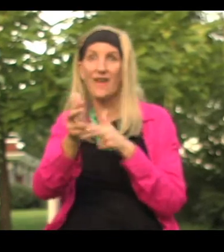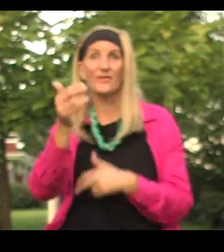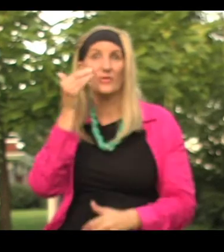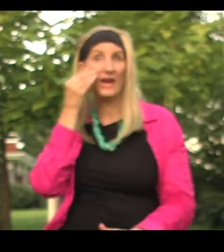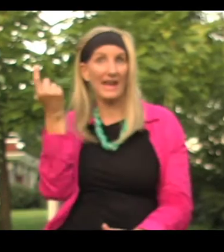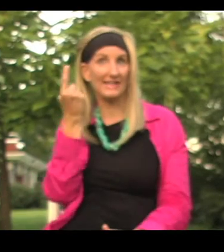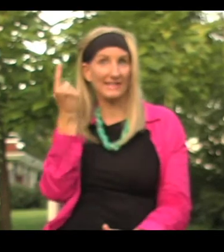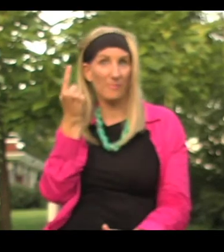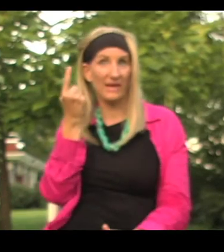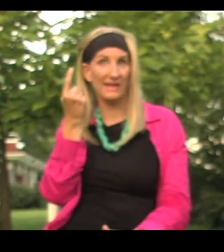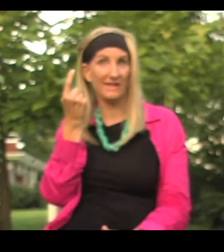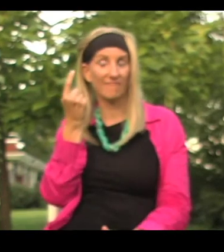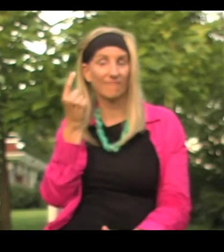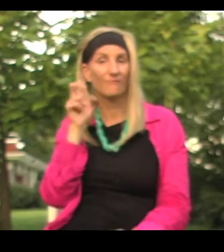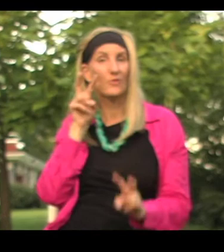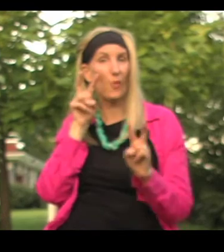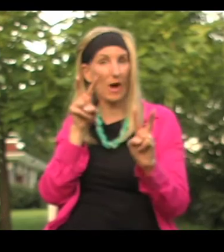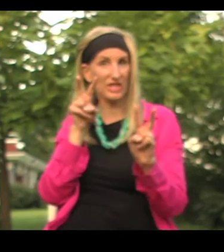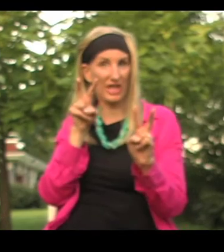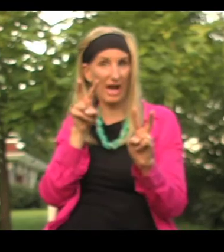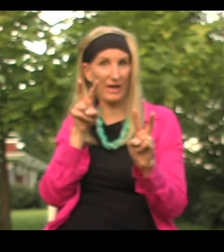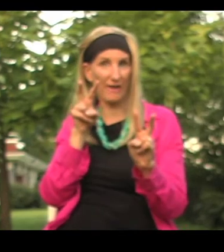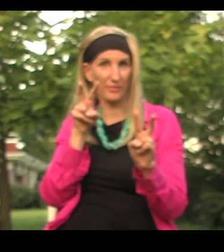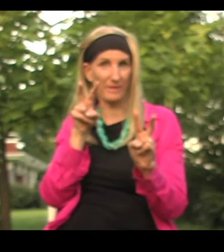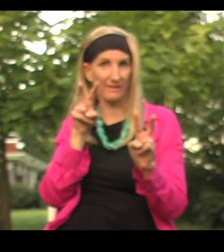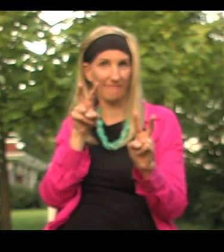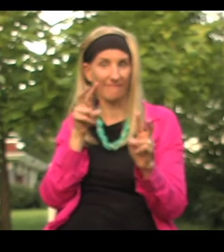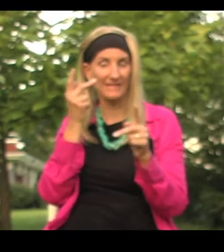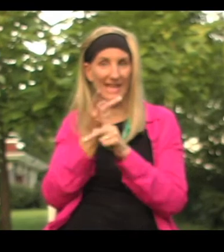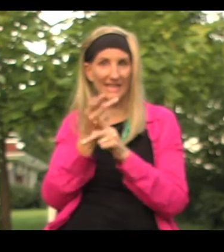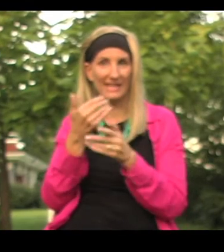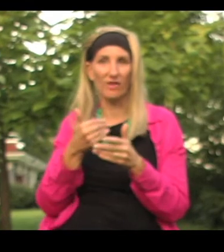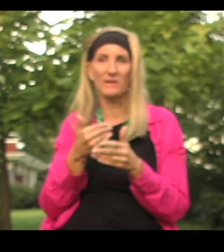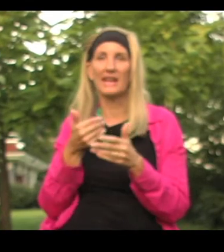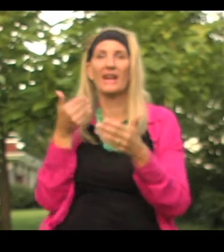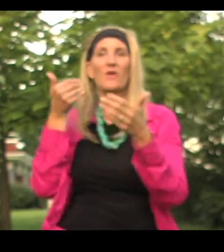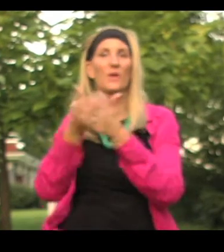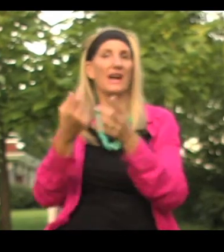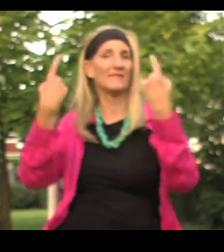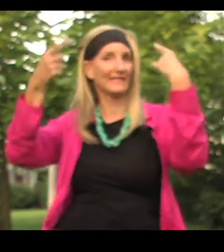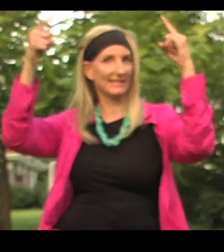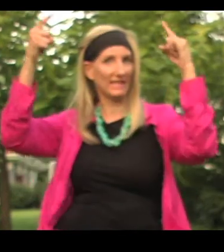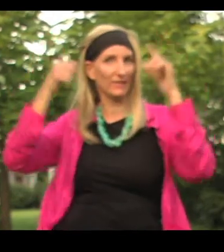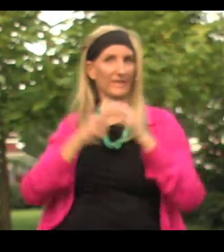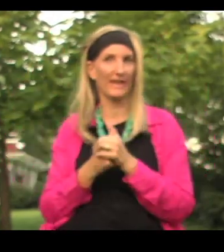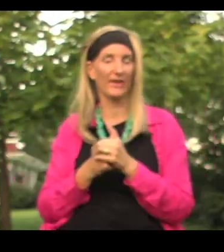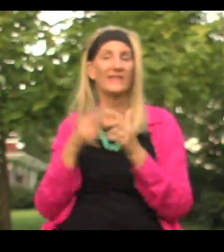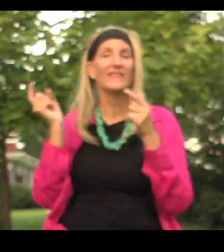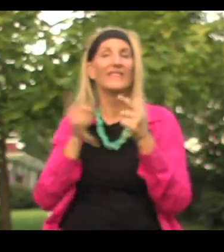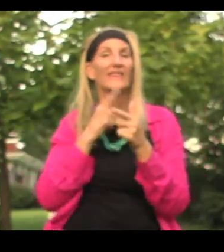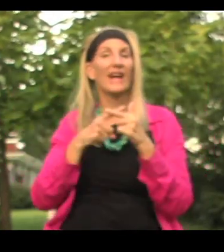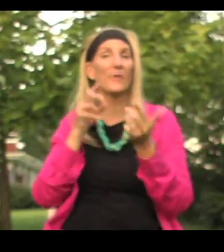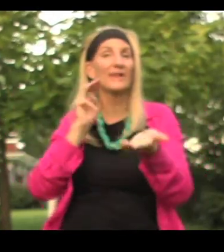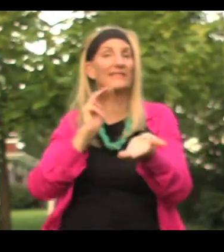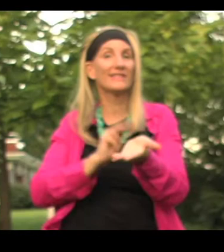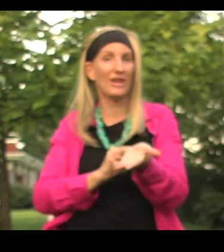knew I had somebody watching out after me, taking care of me, and I arrived successfully there. Then I went to the